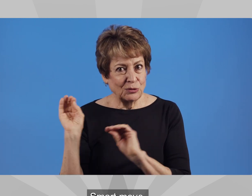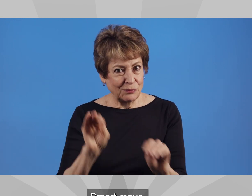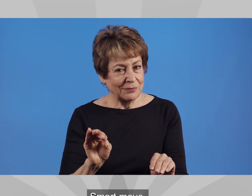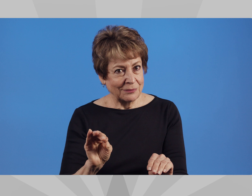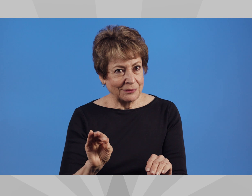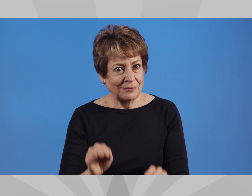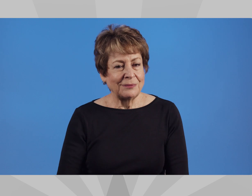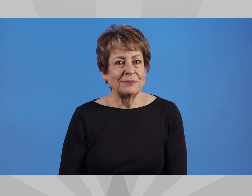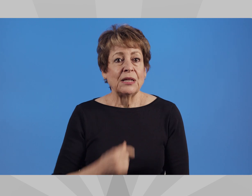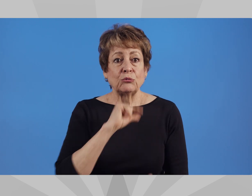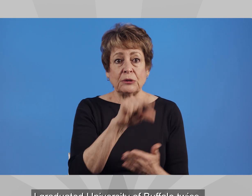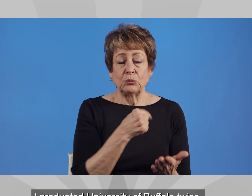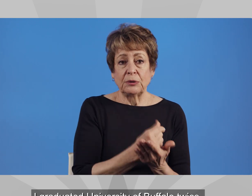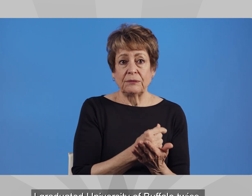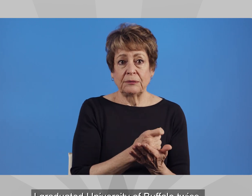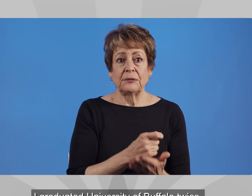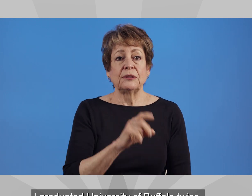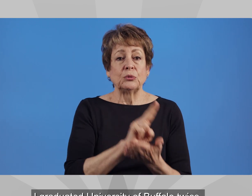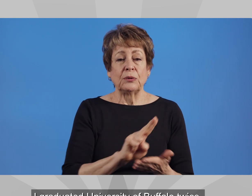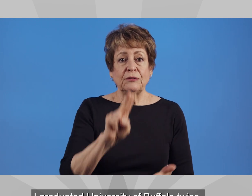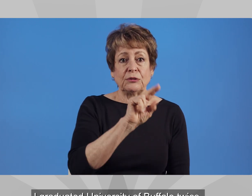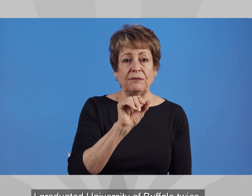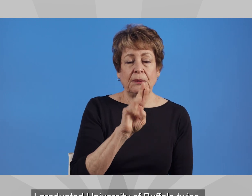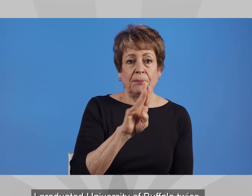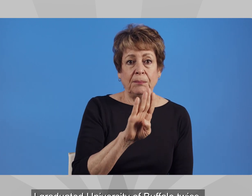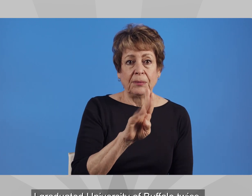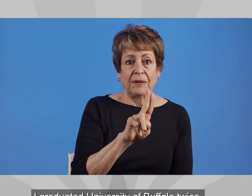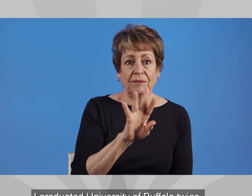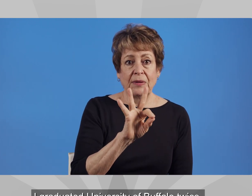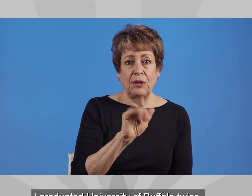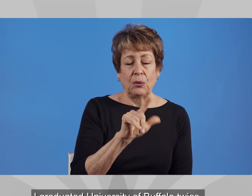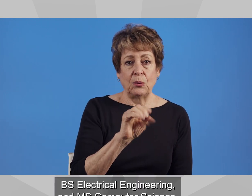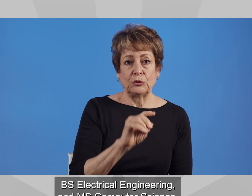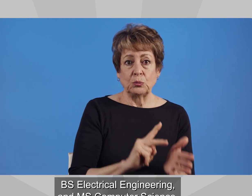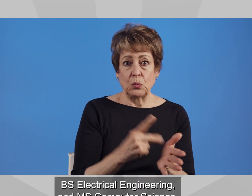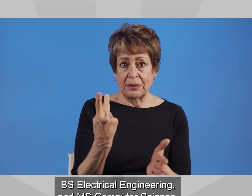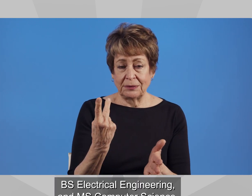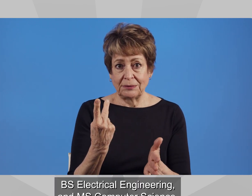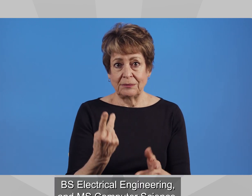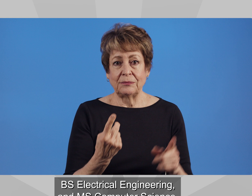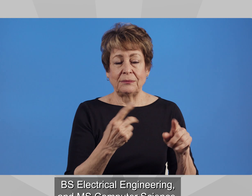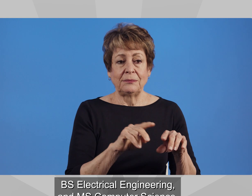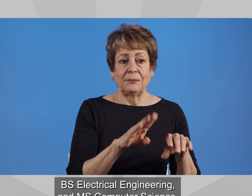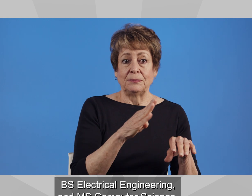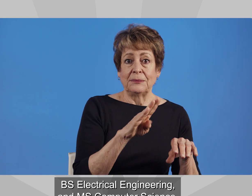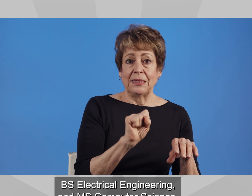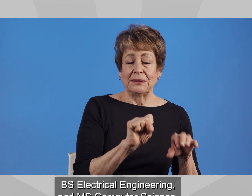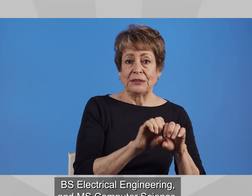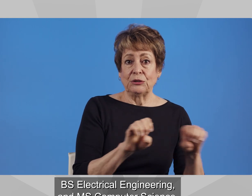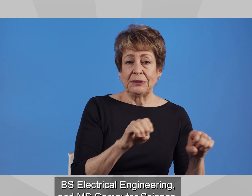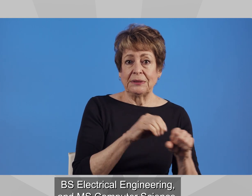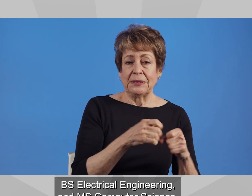Smart move. I graduated University of Buffalo twice, BS Electrical Engineering